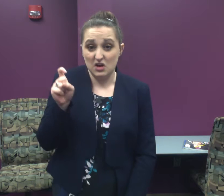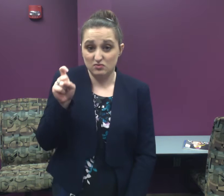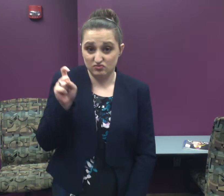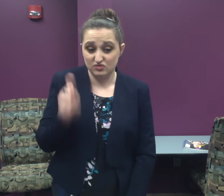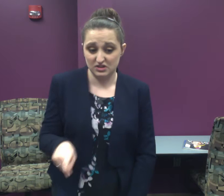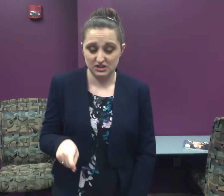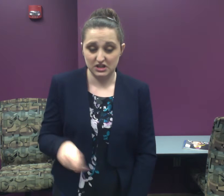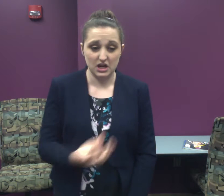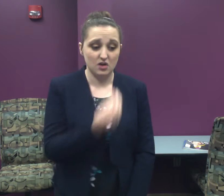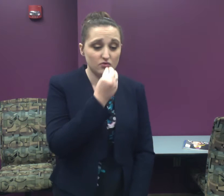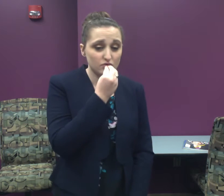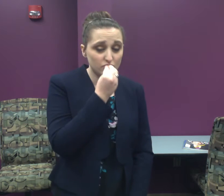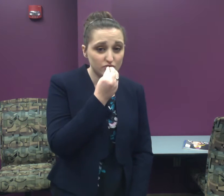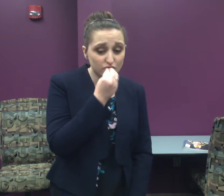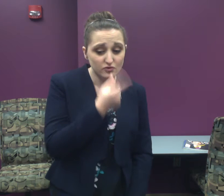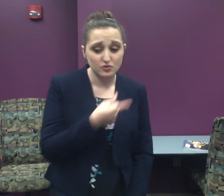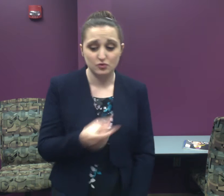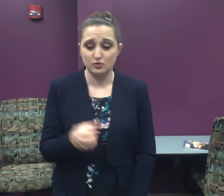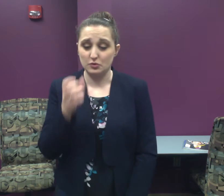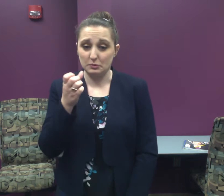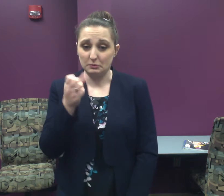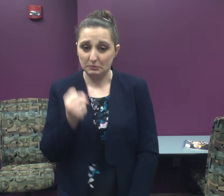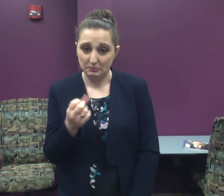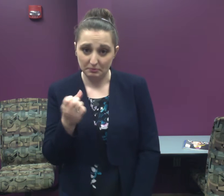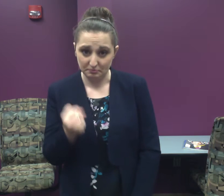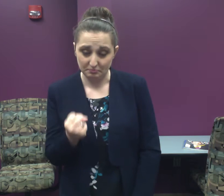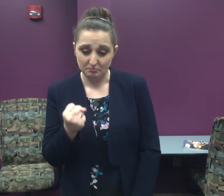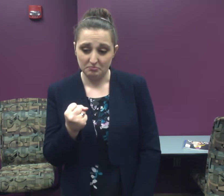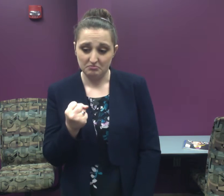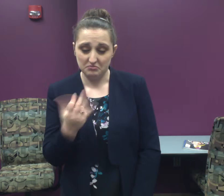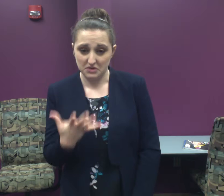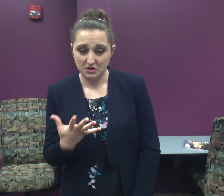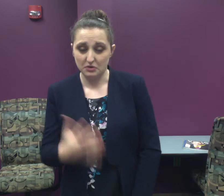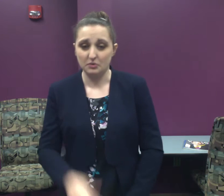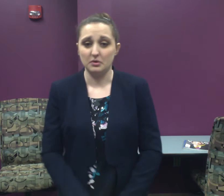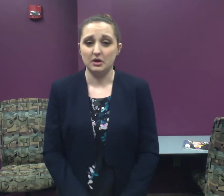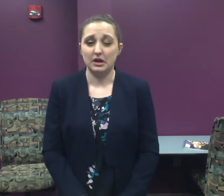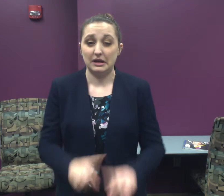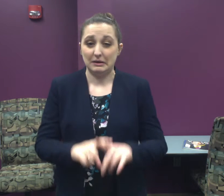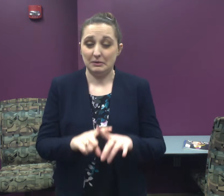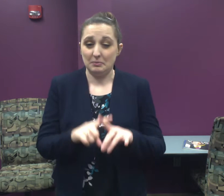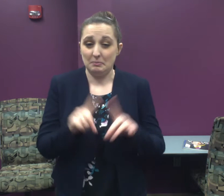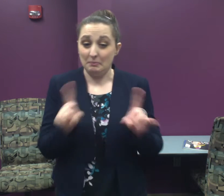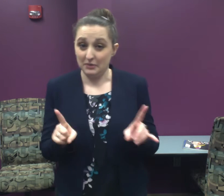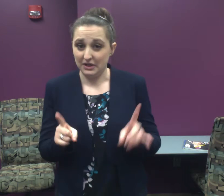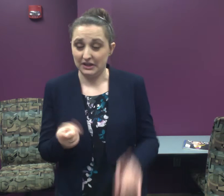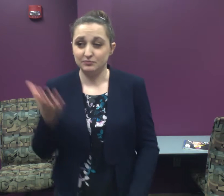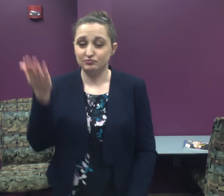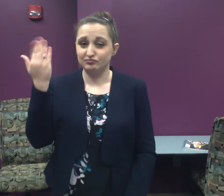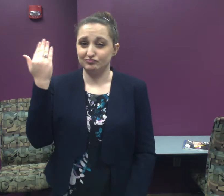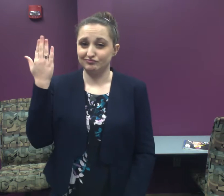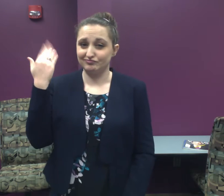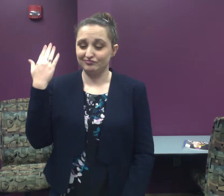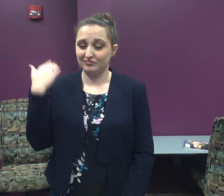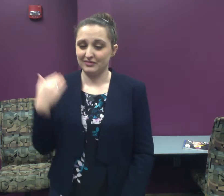for not so much for meat, which was rare. Even today in the Commonwealth, in the States, if you